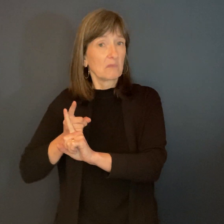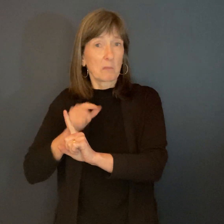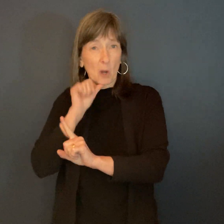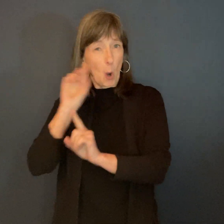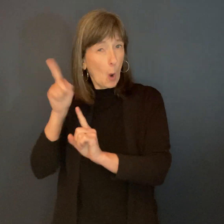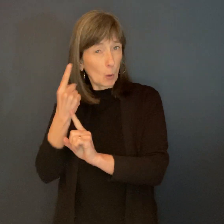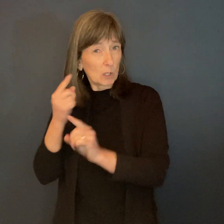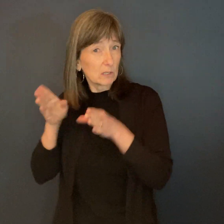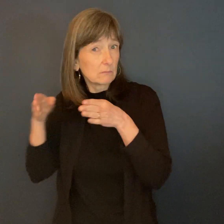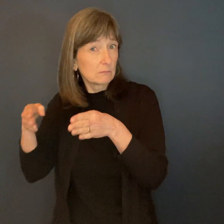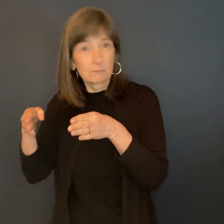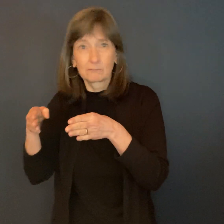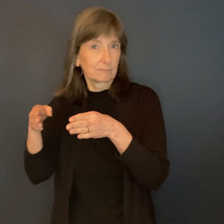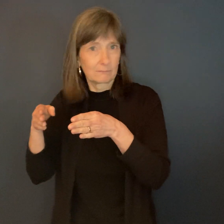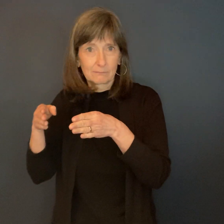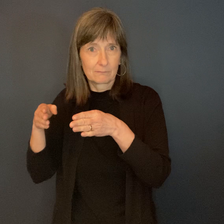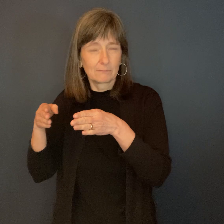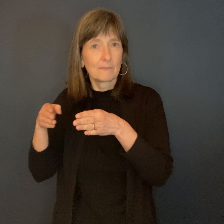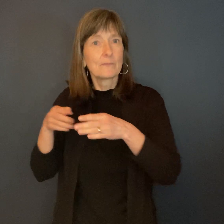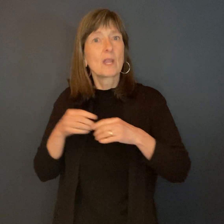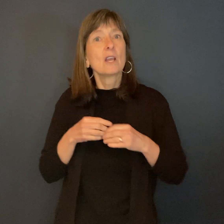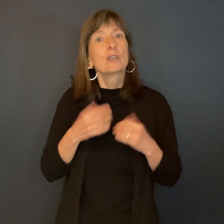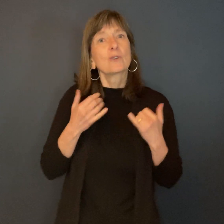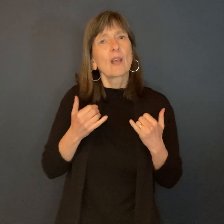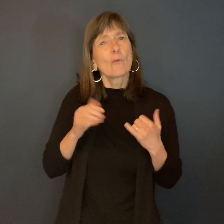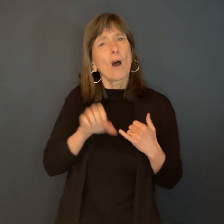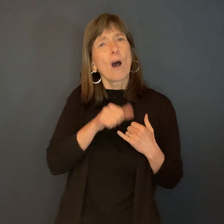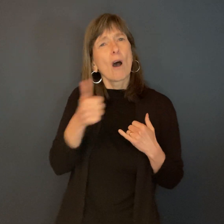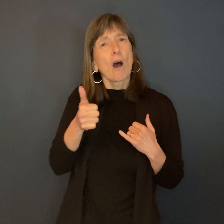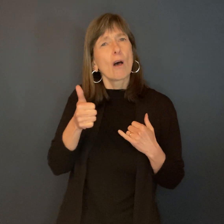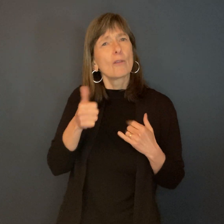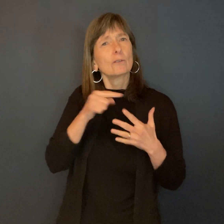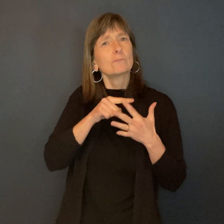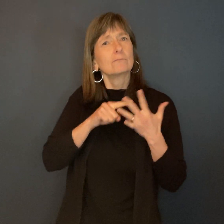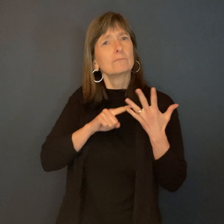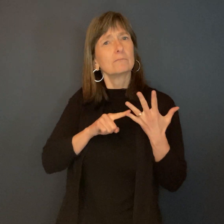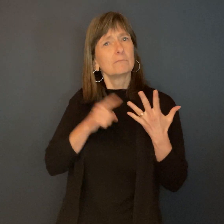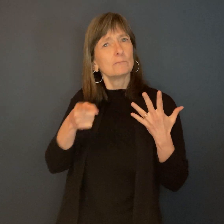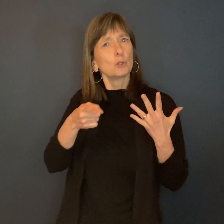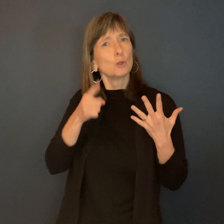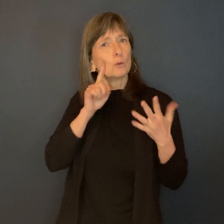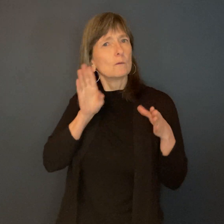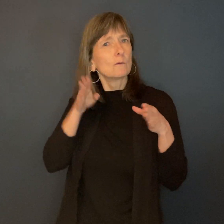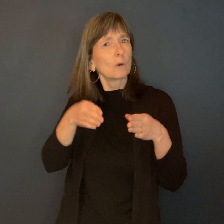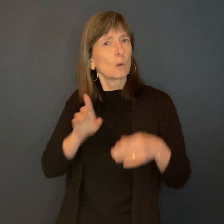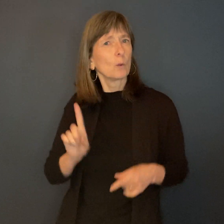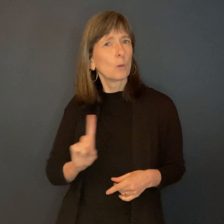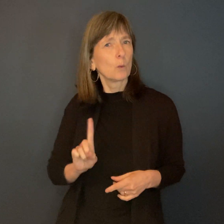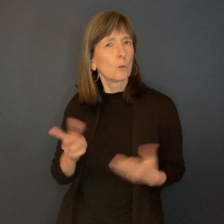is what were the other areas of focus that you were addressing? You know, in some part, I